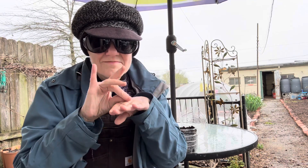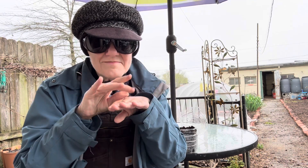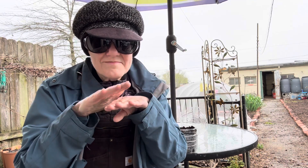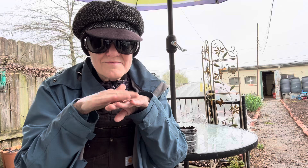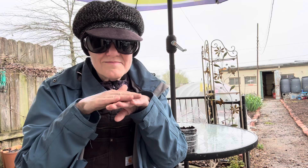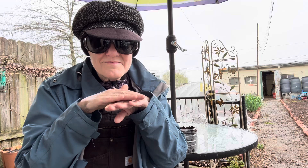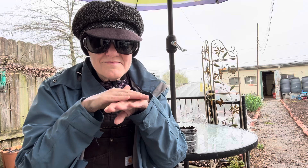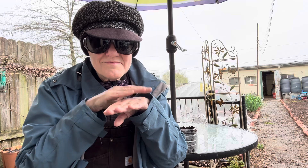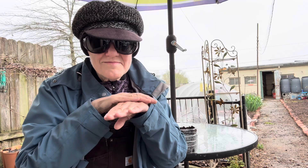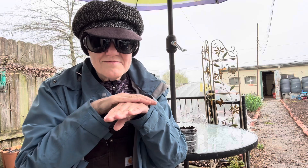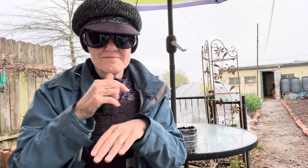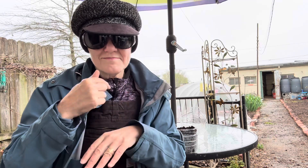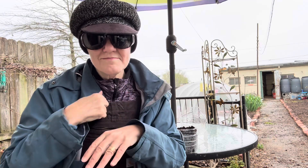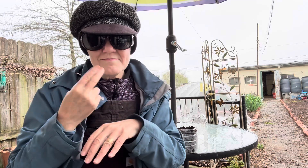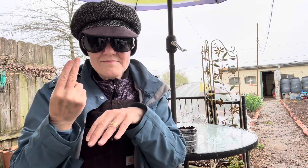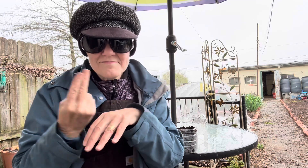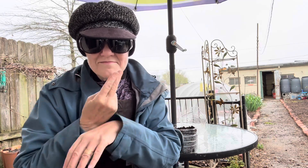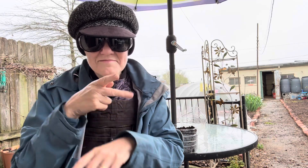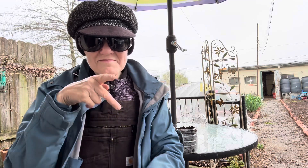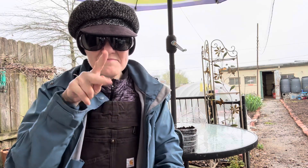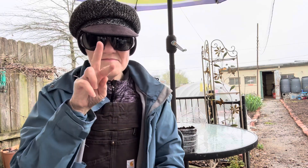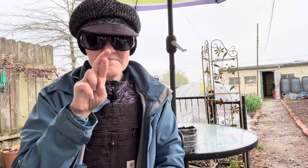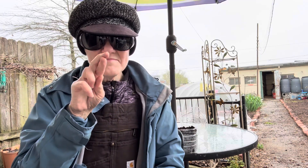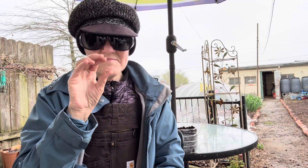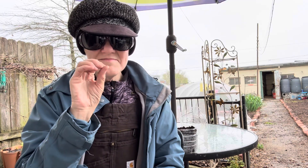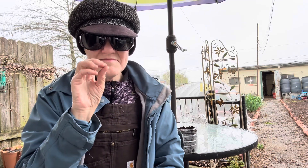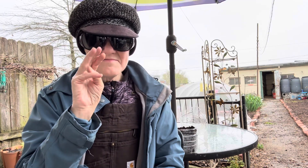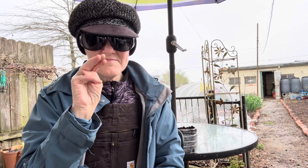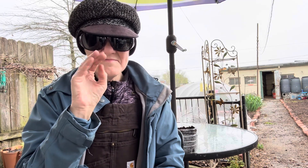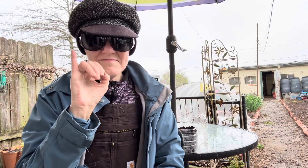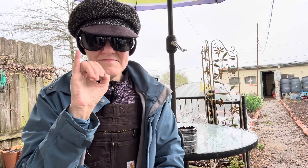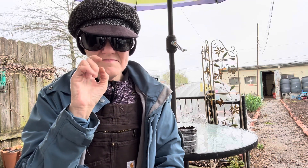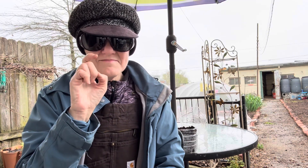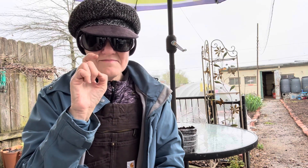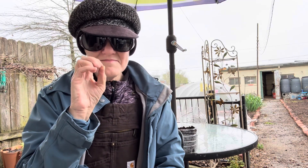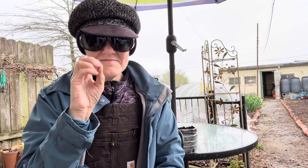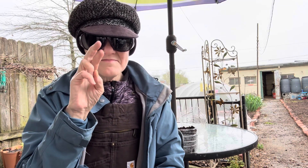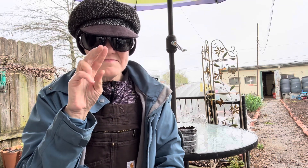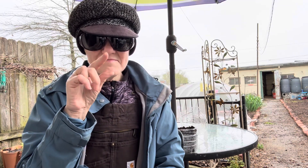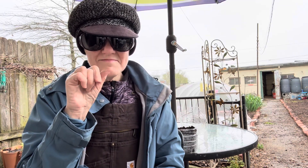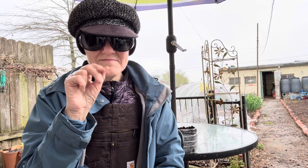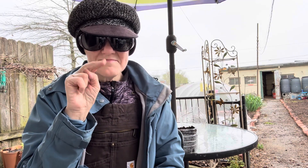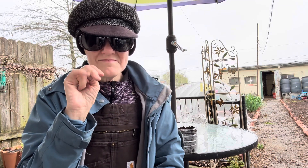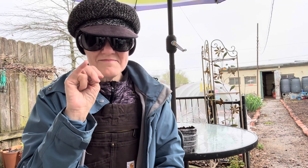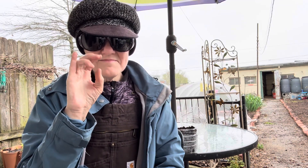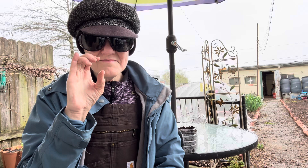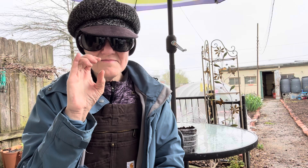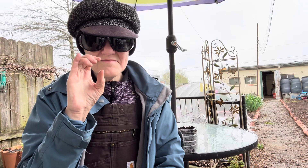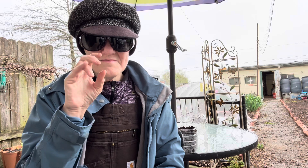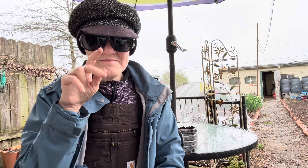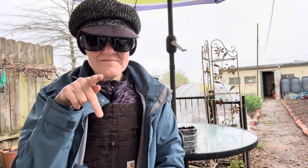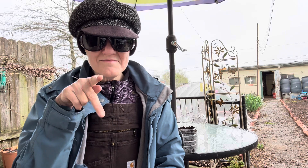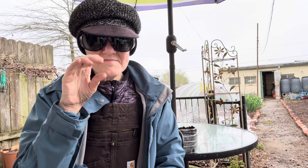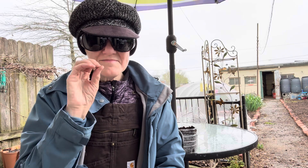good moisture contact with the seeds. I'm using Pro Mix Organic Garden potting soil,